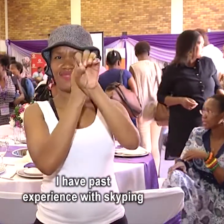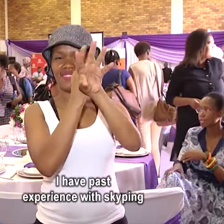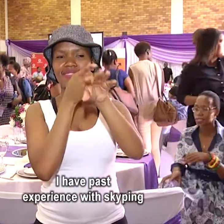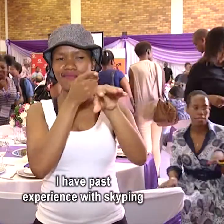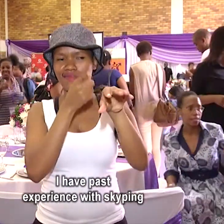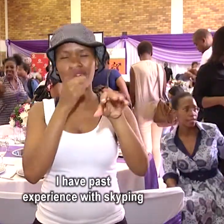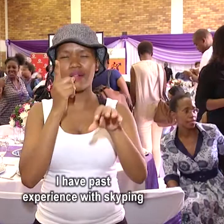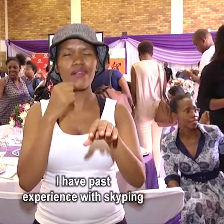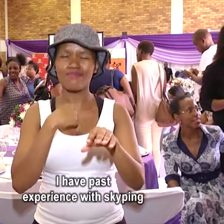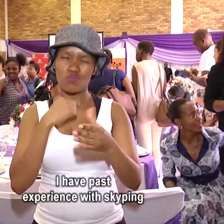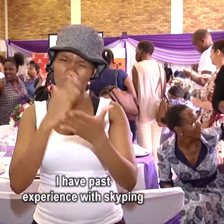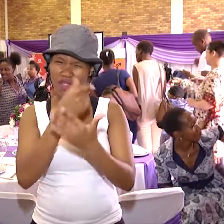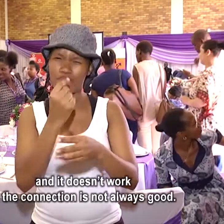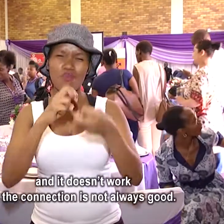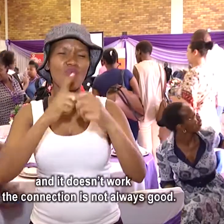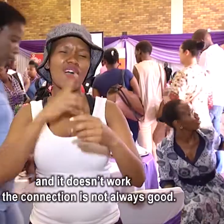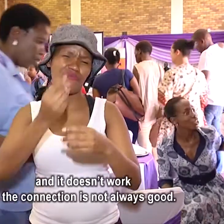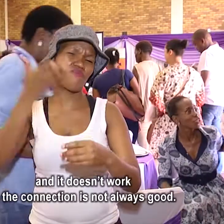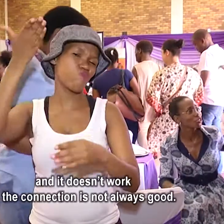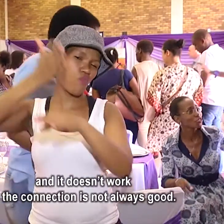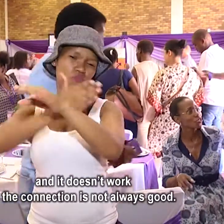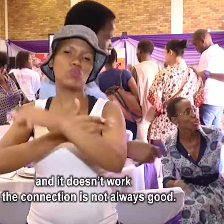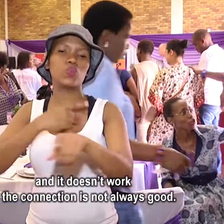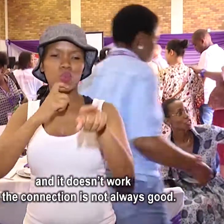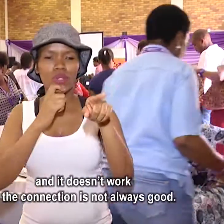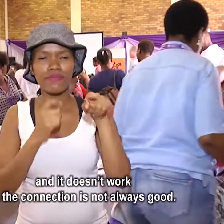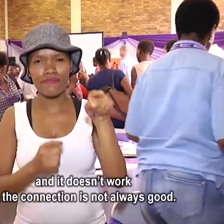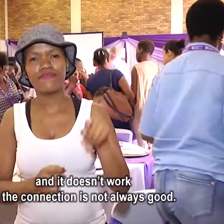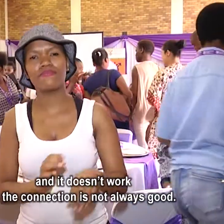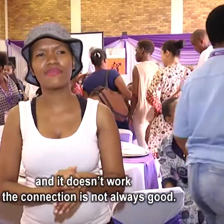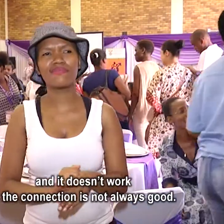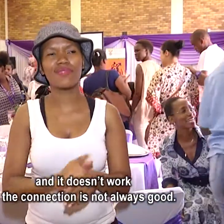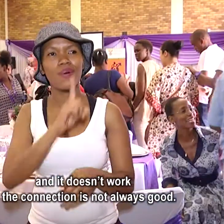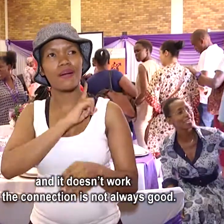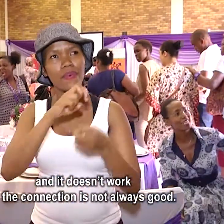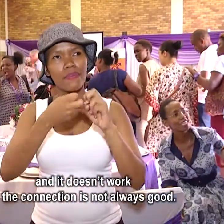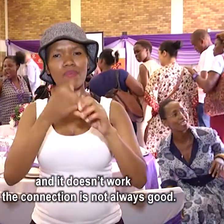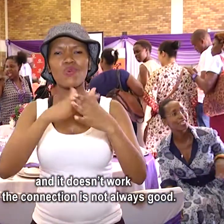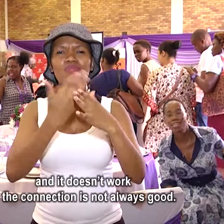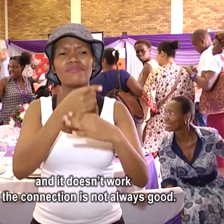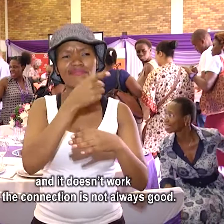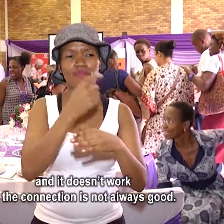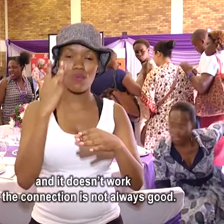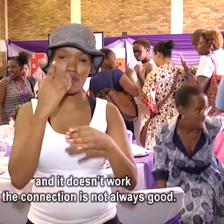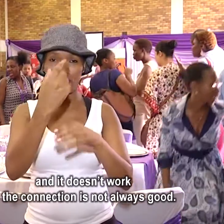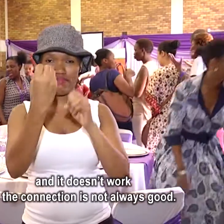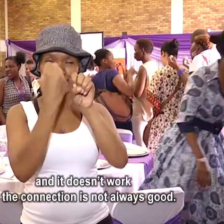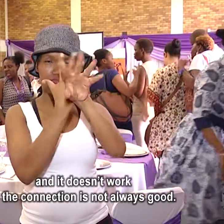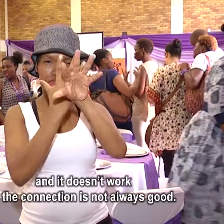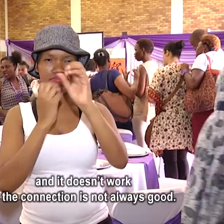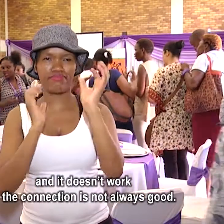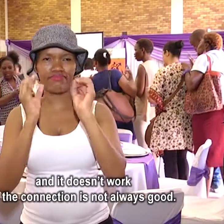I have past experience with Skyping and it doesn't work as the connection is not always good.